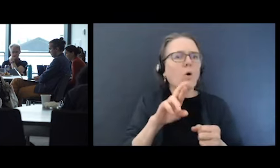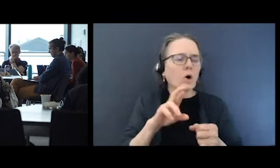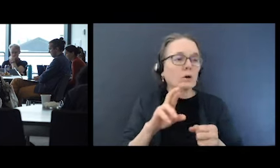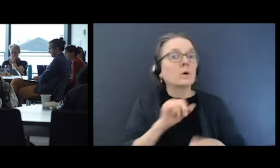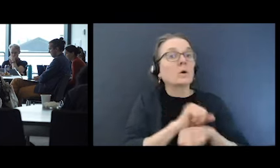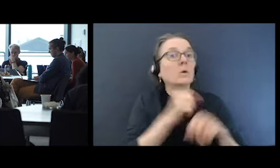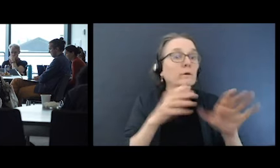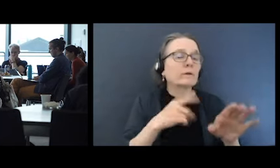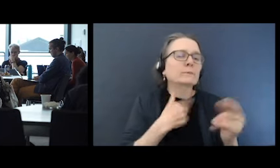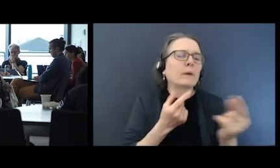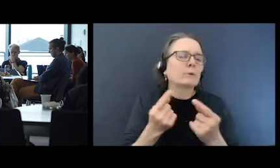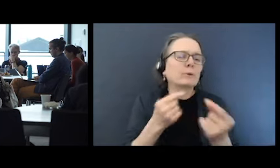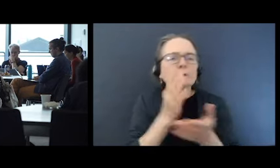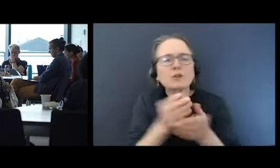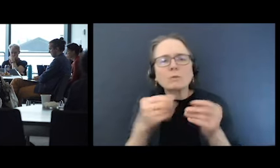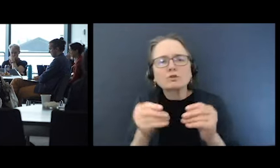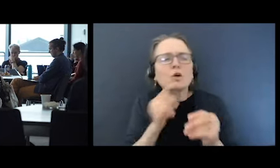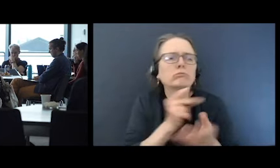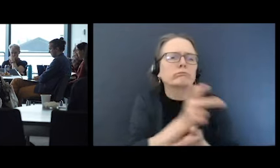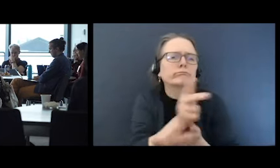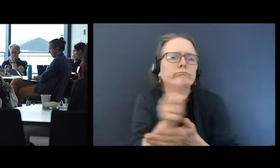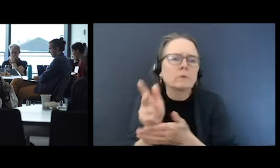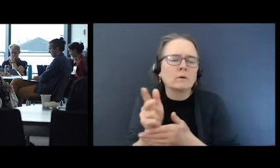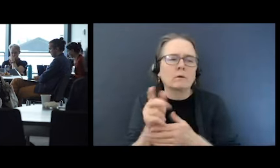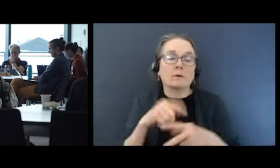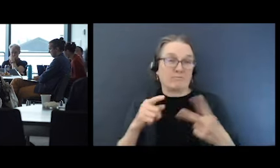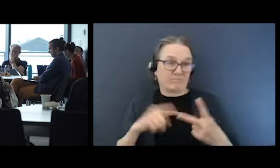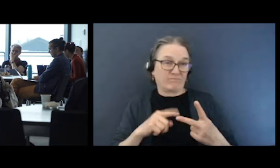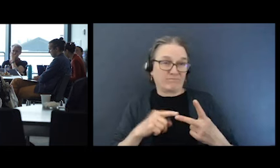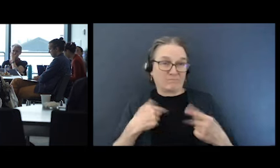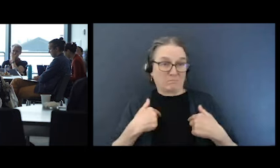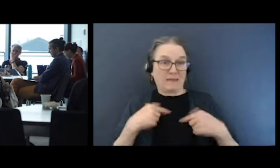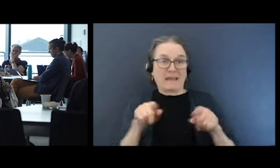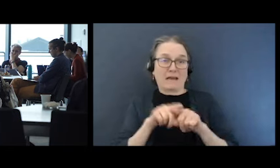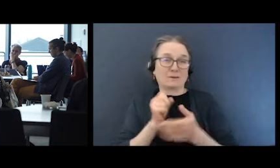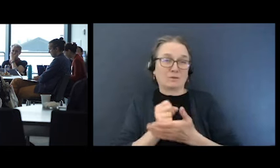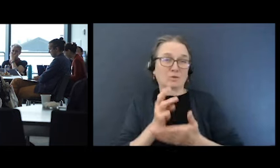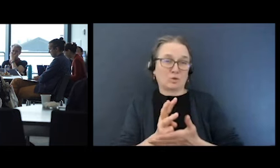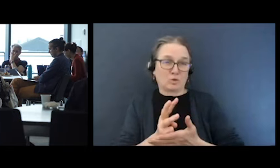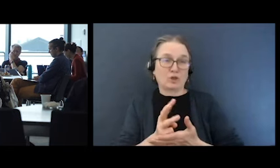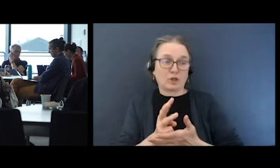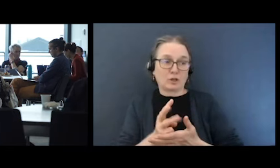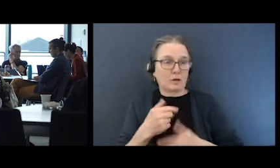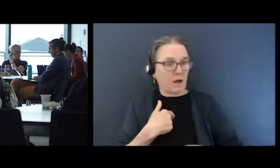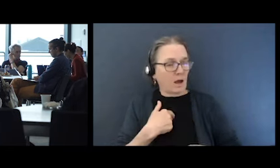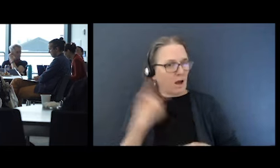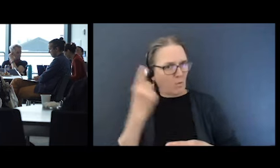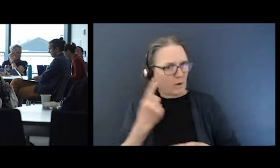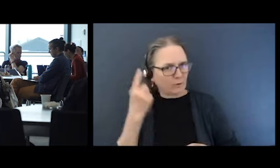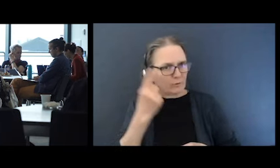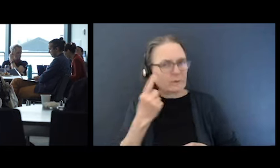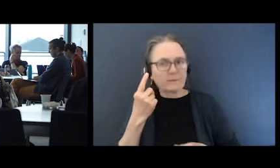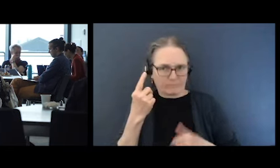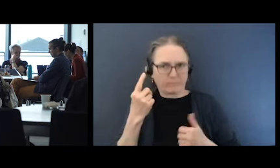may make that choice. But as a social worker by discipline, I'm always wondering, what